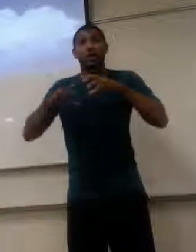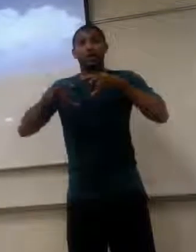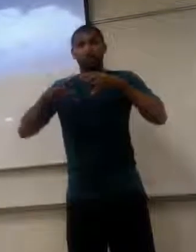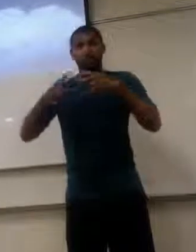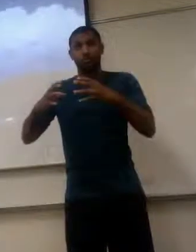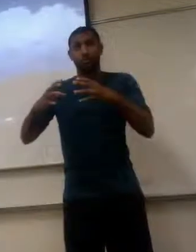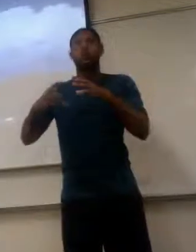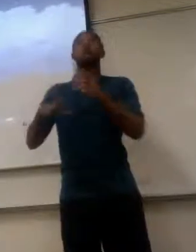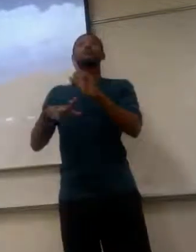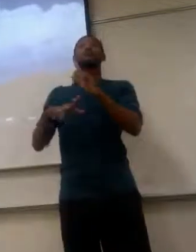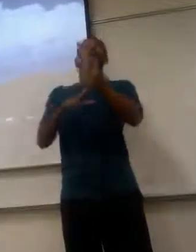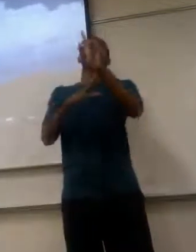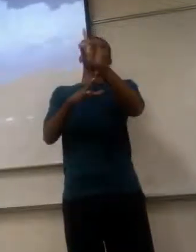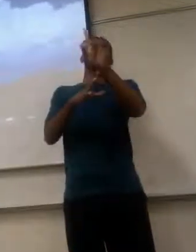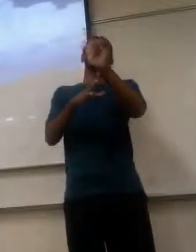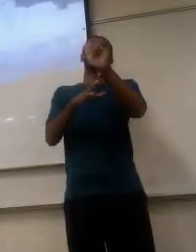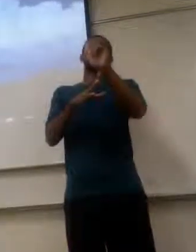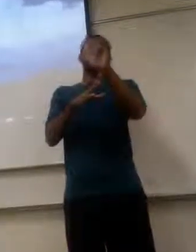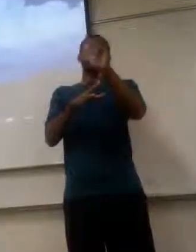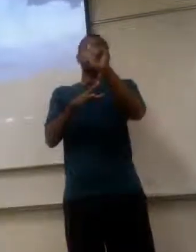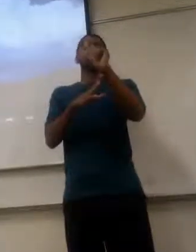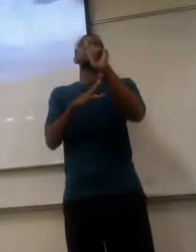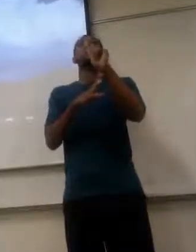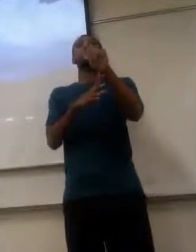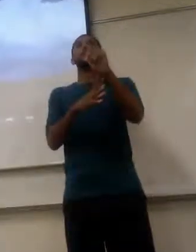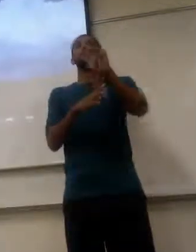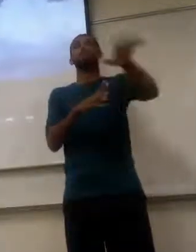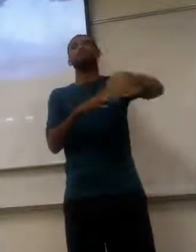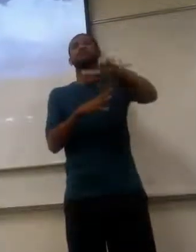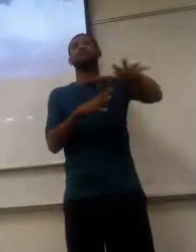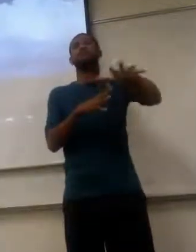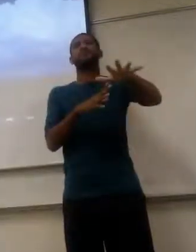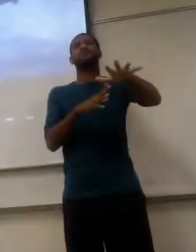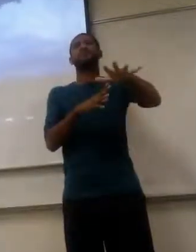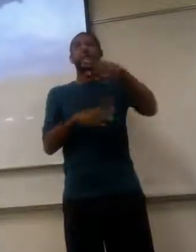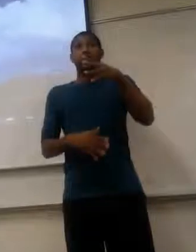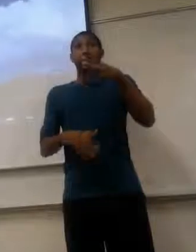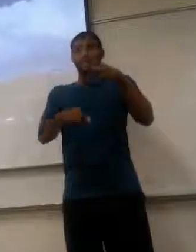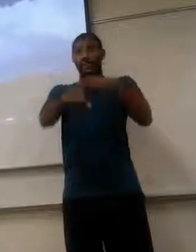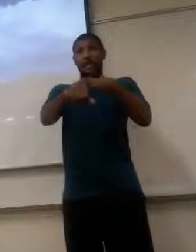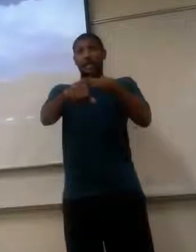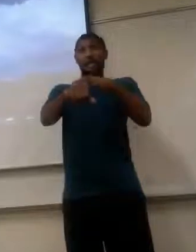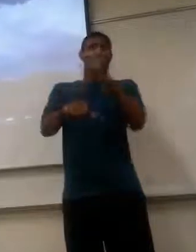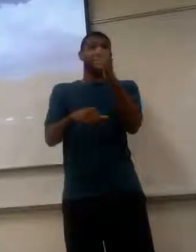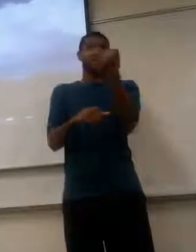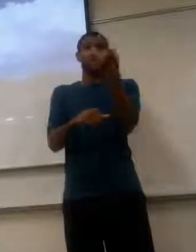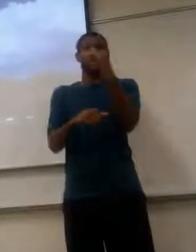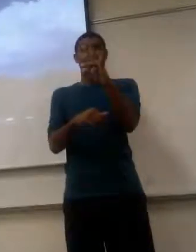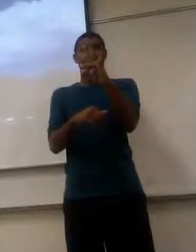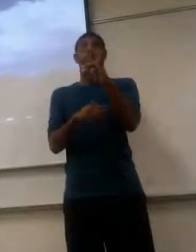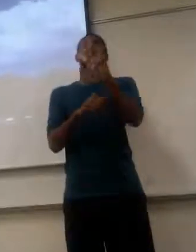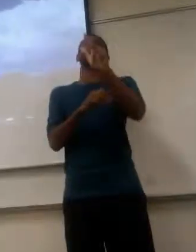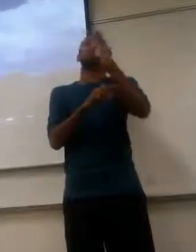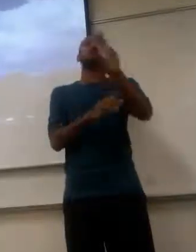Dakota Territory. It must have been 1832 or so, according to the white man's calendar.